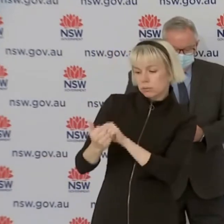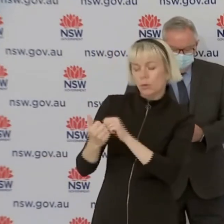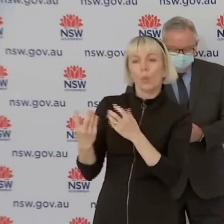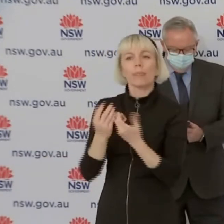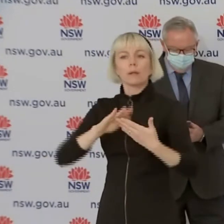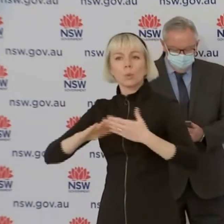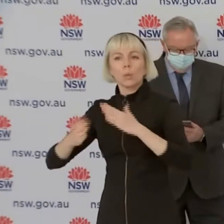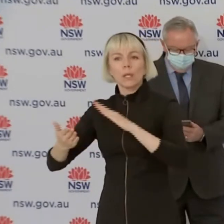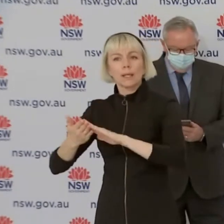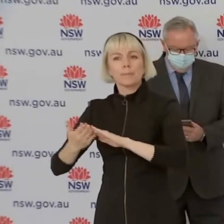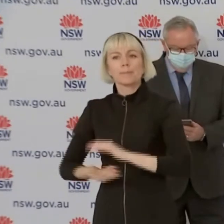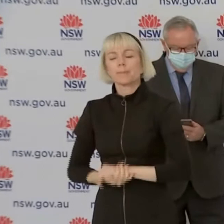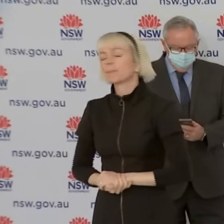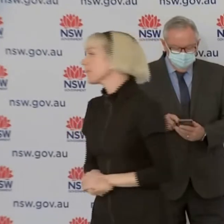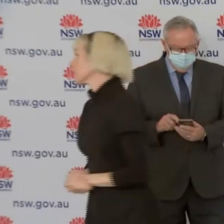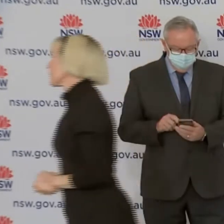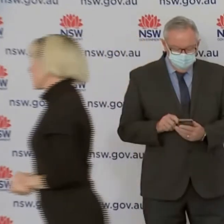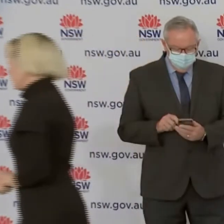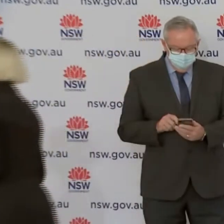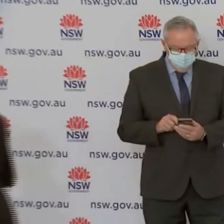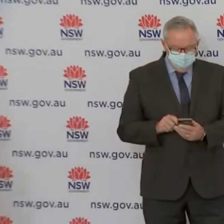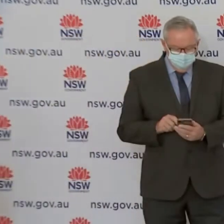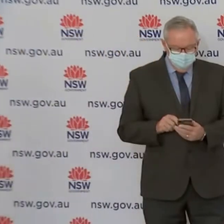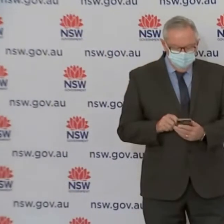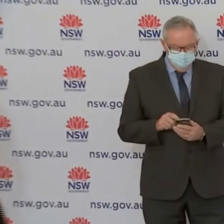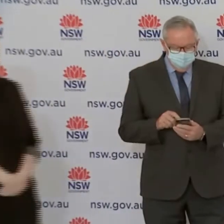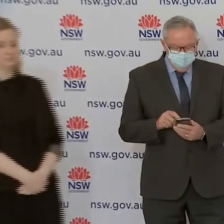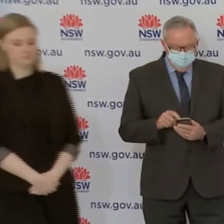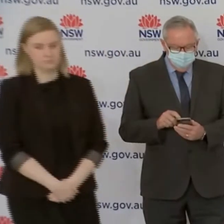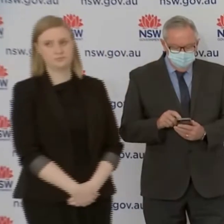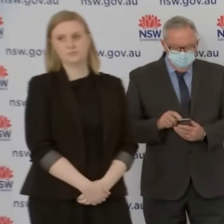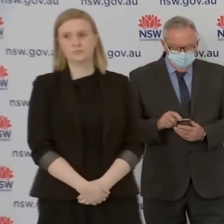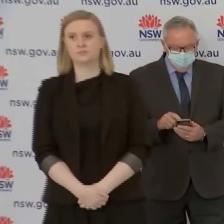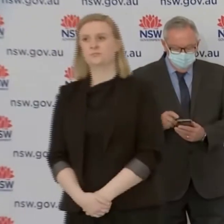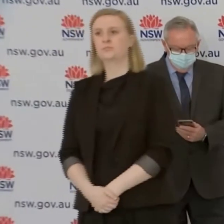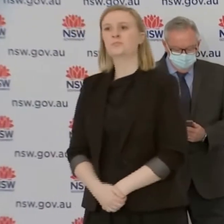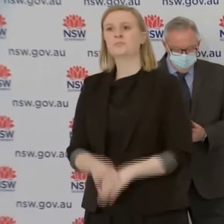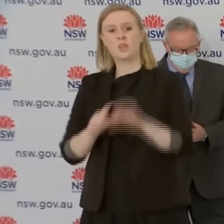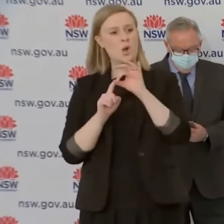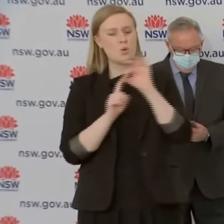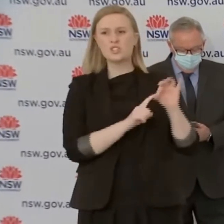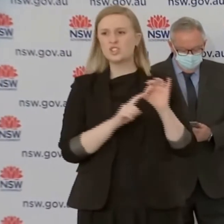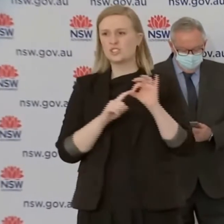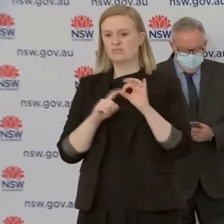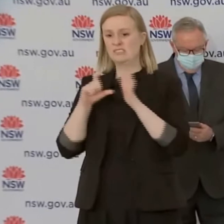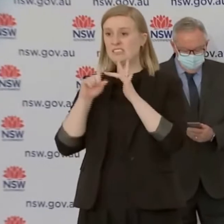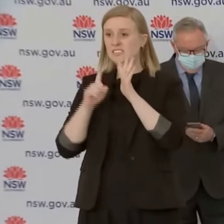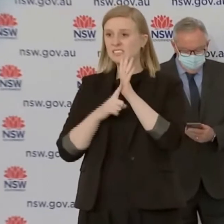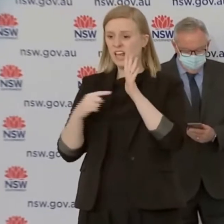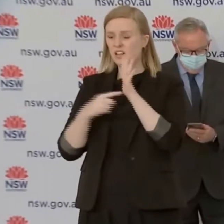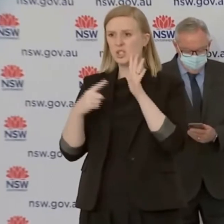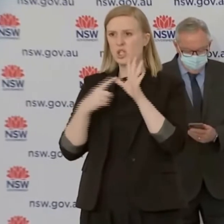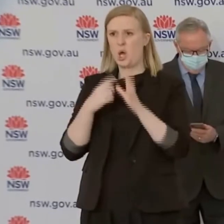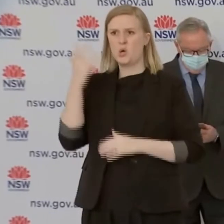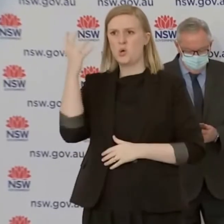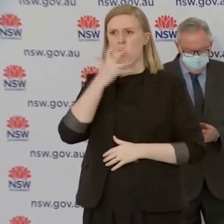of the nature of Delta, is it possible that this is as close to zero as we're ever going to get? We talk about getting as close to zero as possible. Is